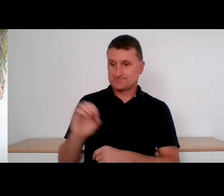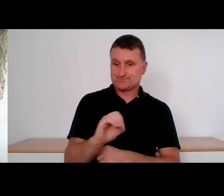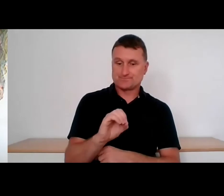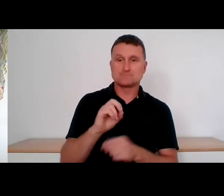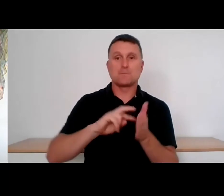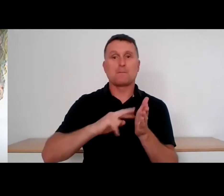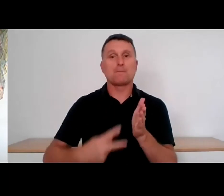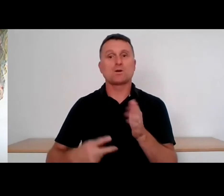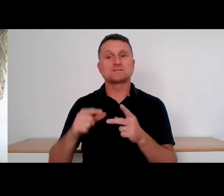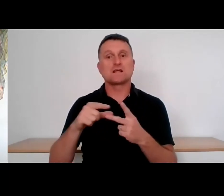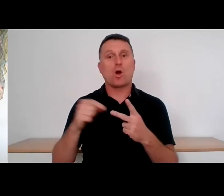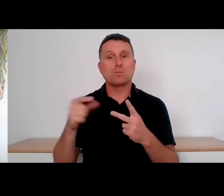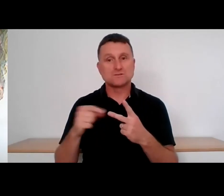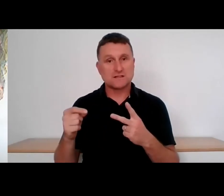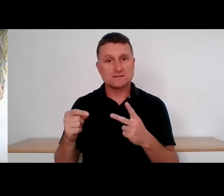assessment.